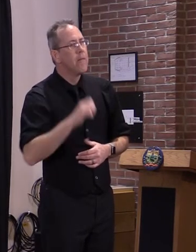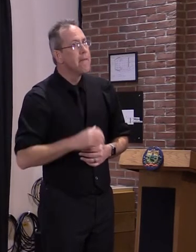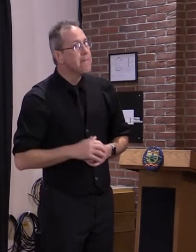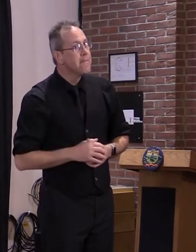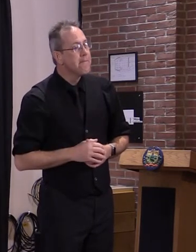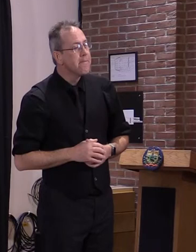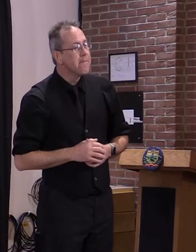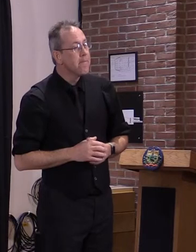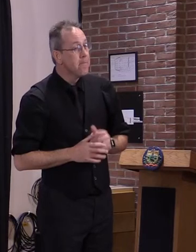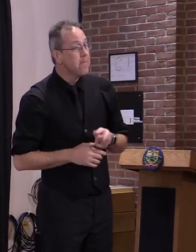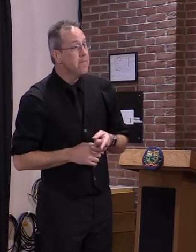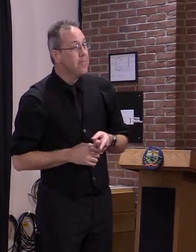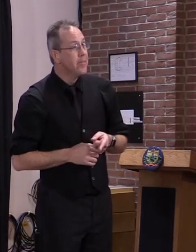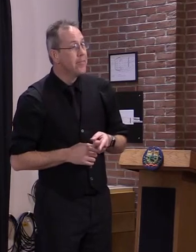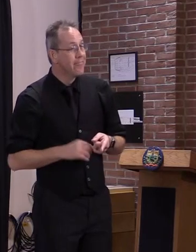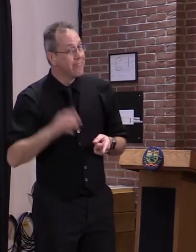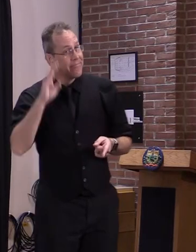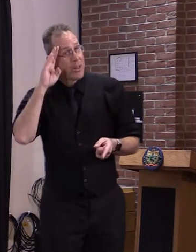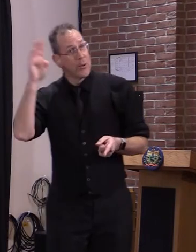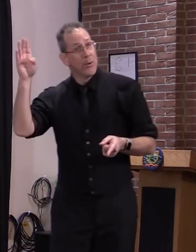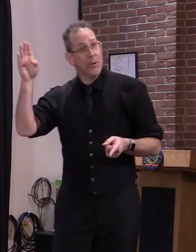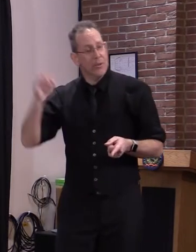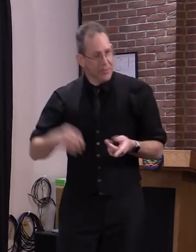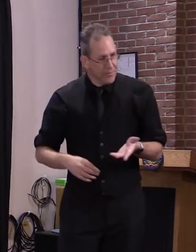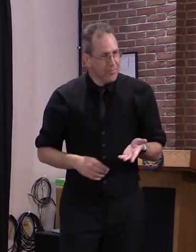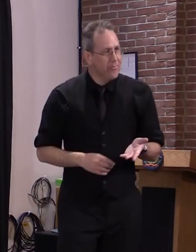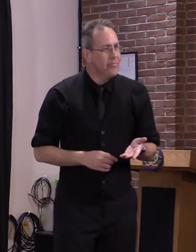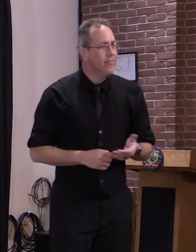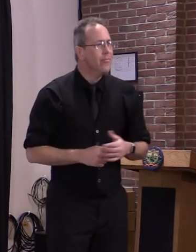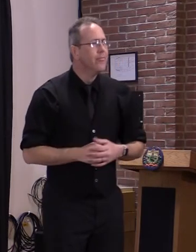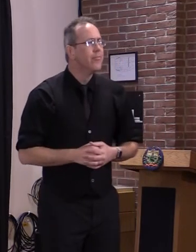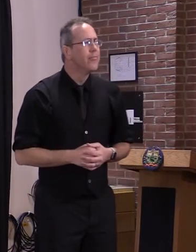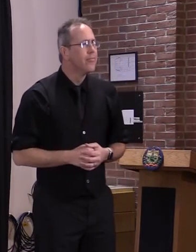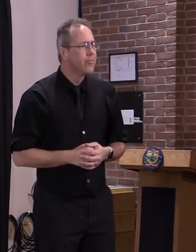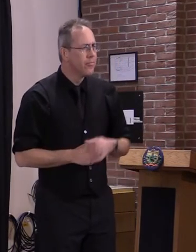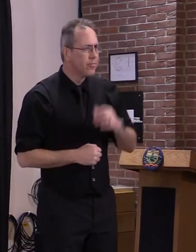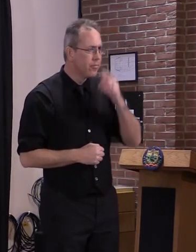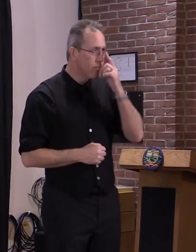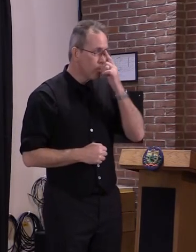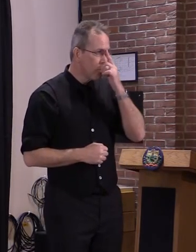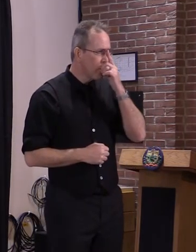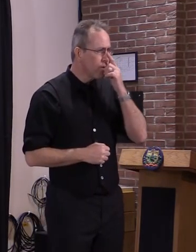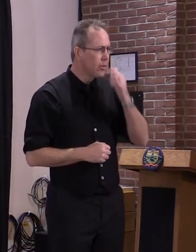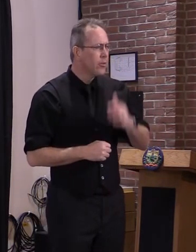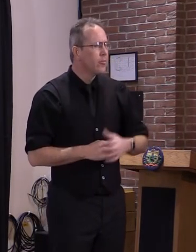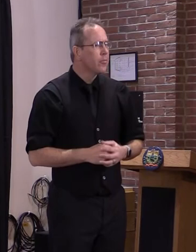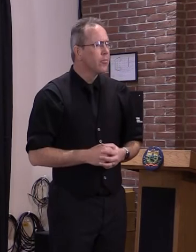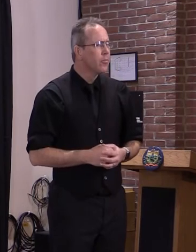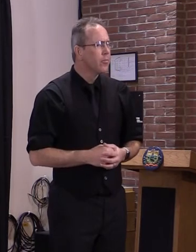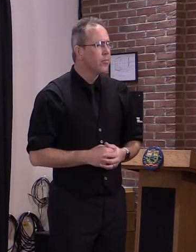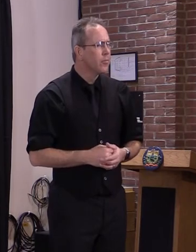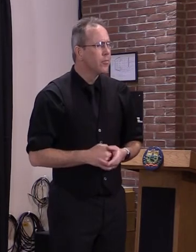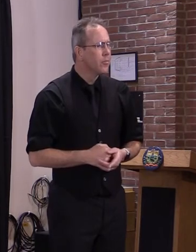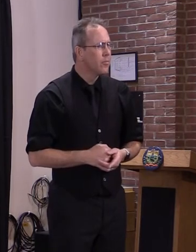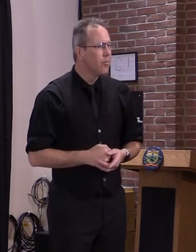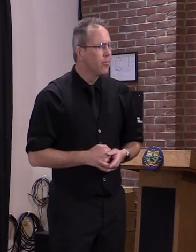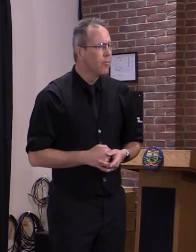All right, we'll move to Guy Page from Vermont Daily Chronicle. Hello, Governor. In Senate Judiciary this morning, Senator Benning voted no on the